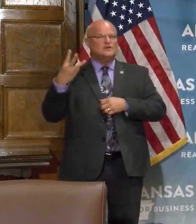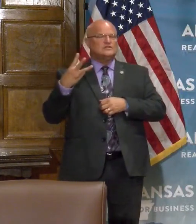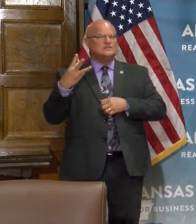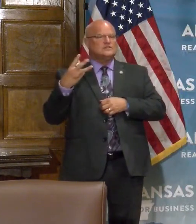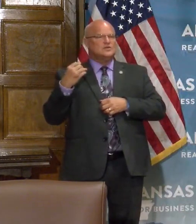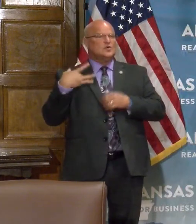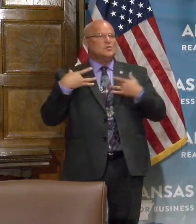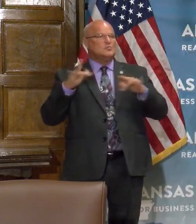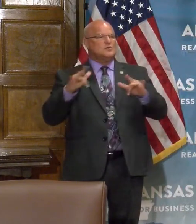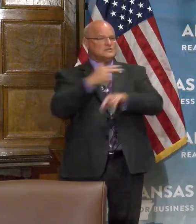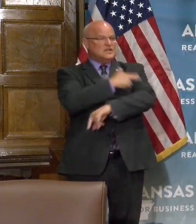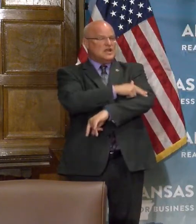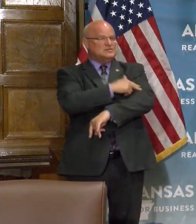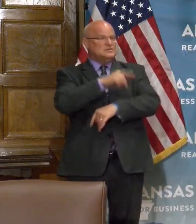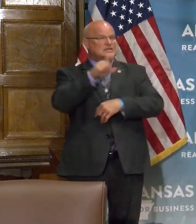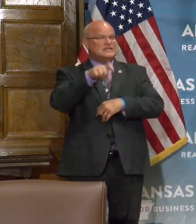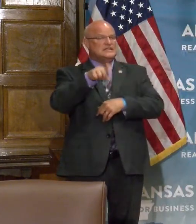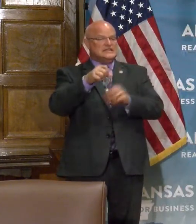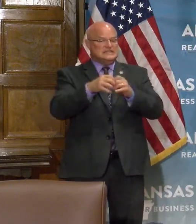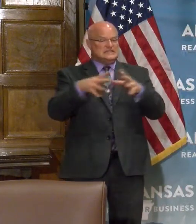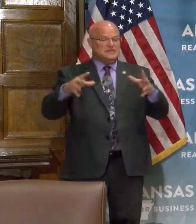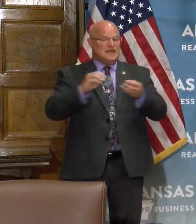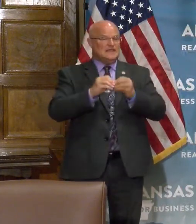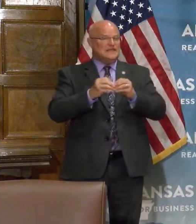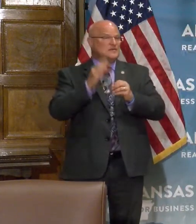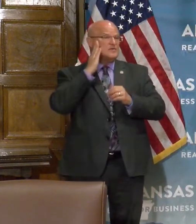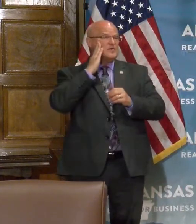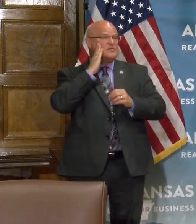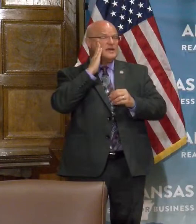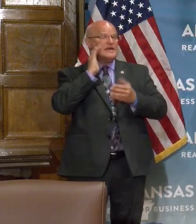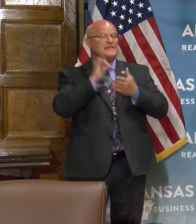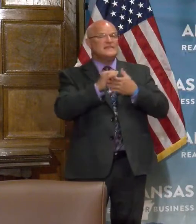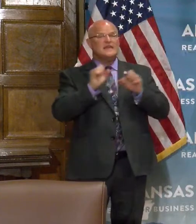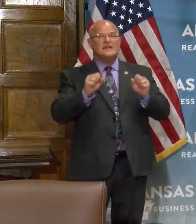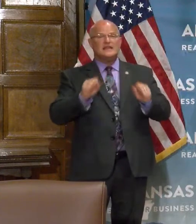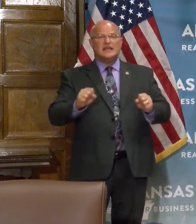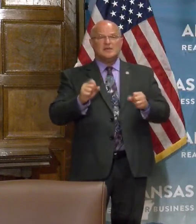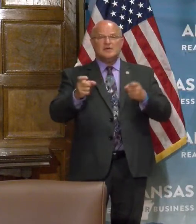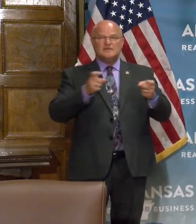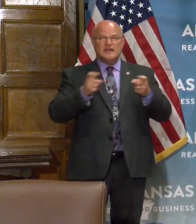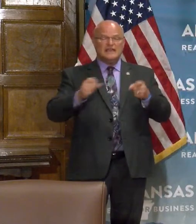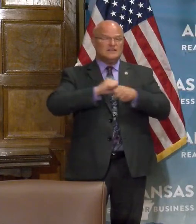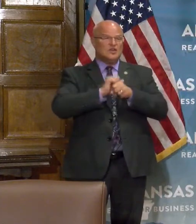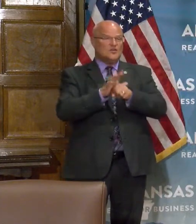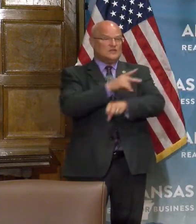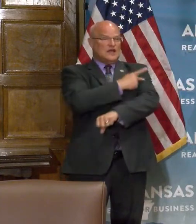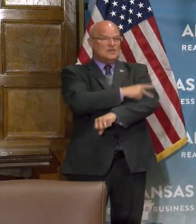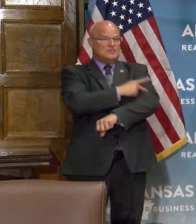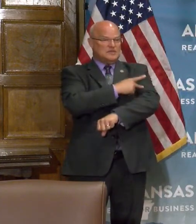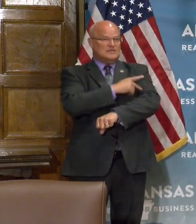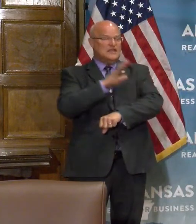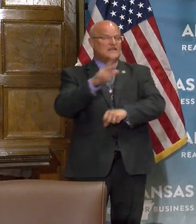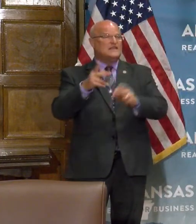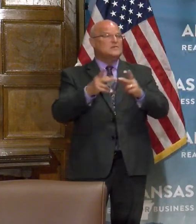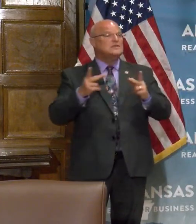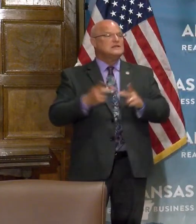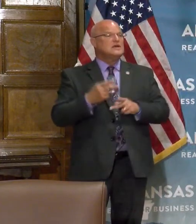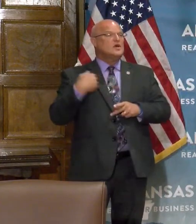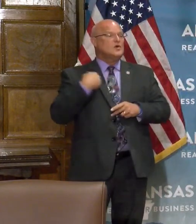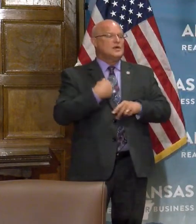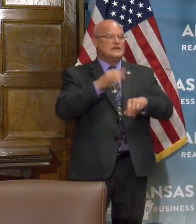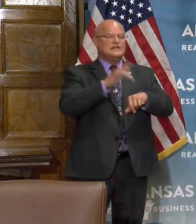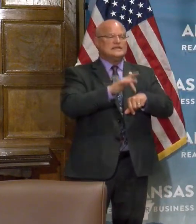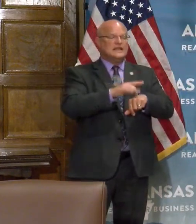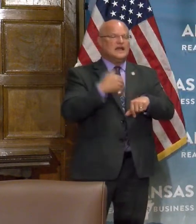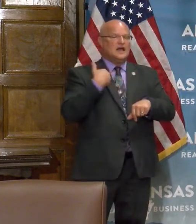Mercy Hospital need to expand the number of beds that are capable of handling COVID-19 patients in their facilities, that they can